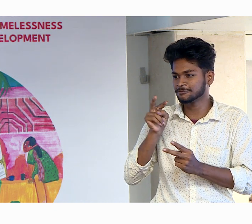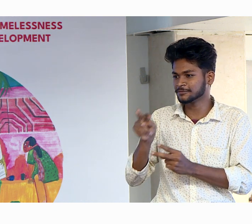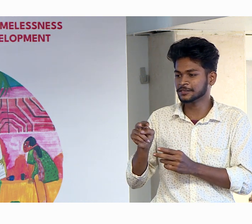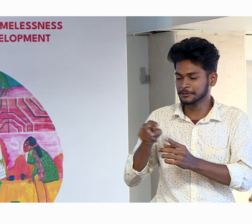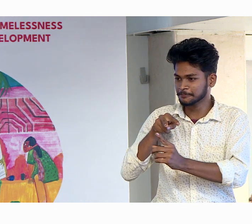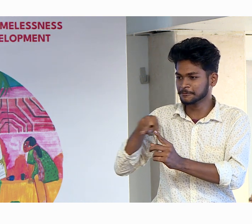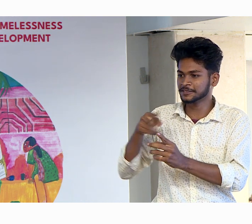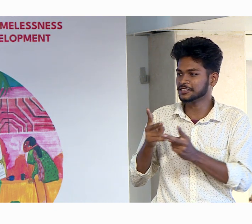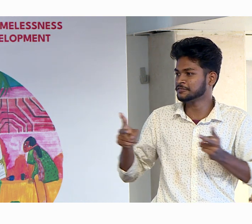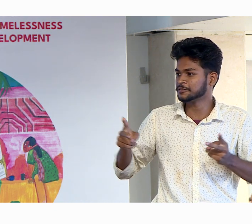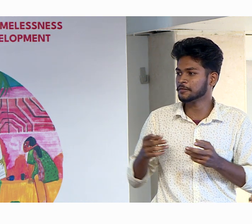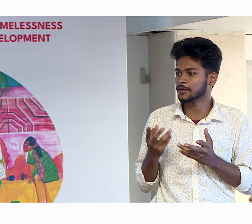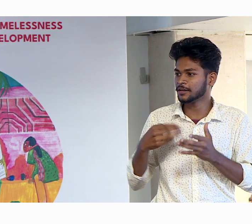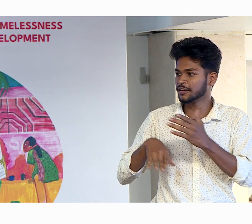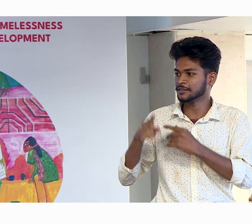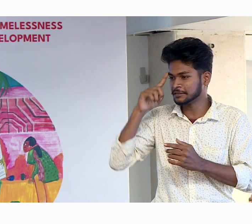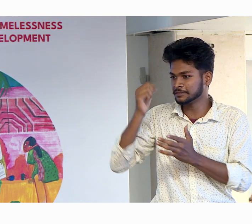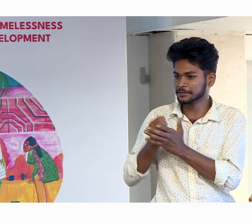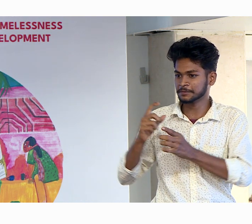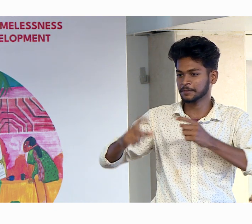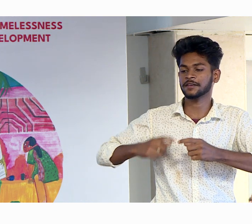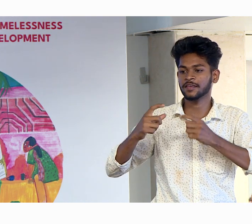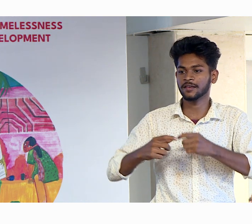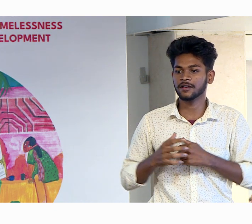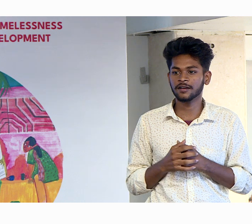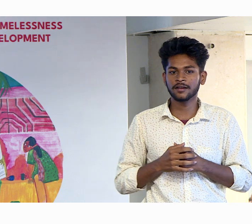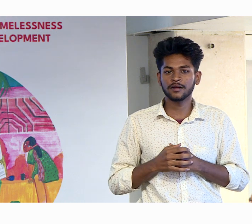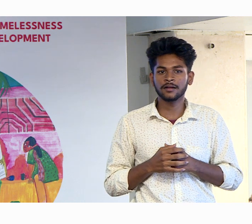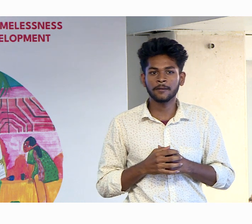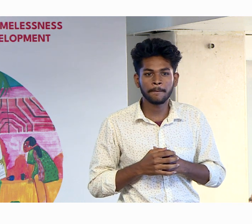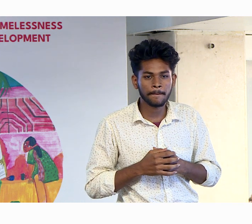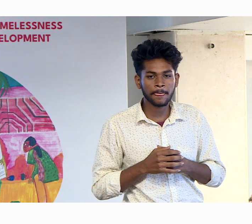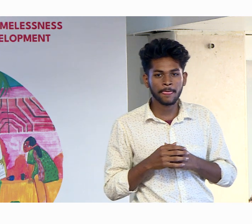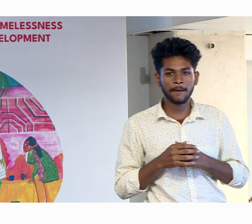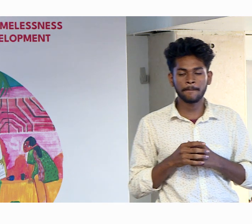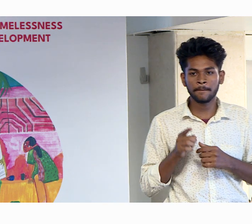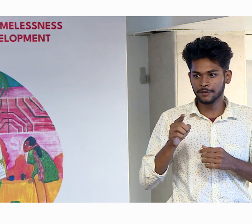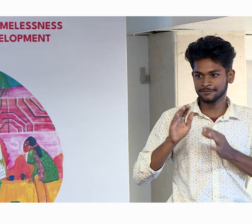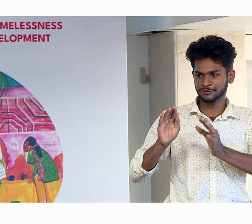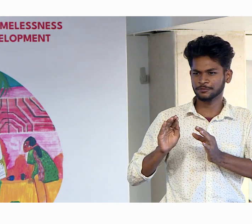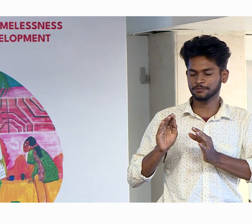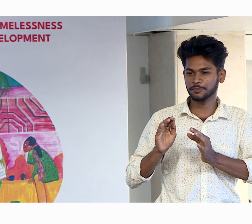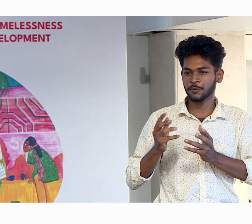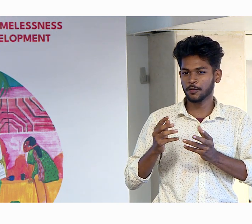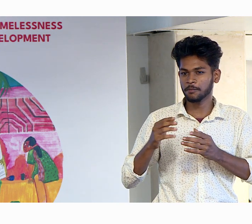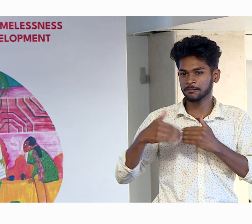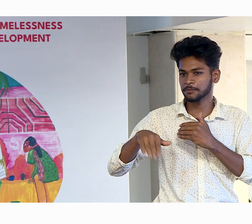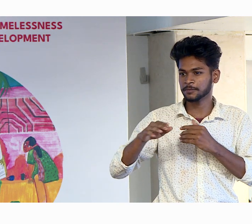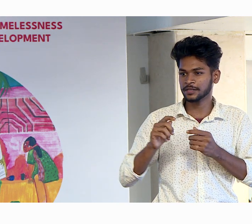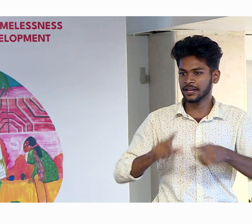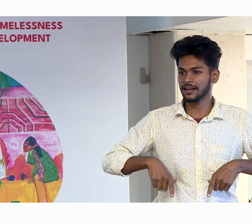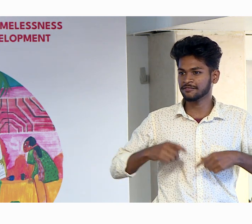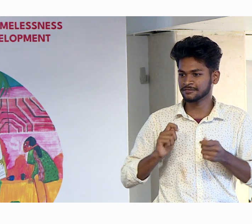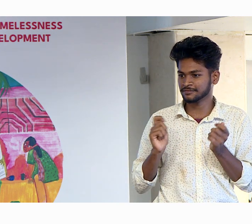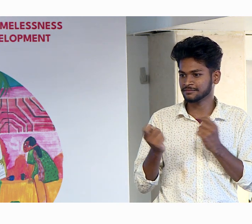that the local authority decided to adopt the positive behavioural support system and change the lives of these